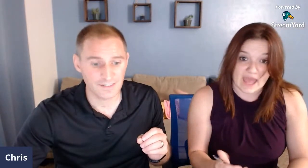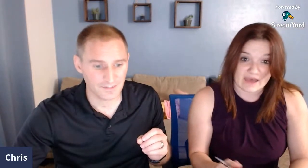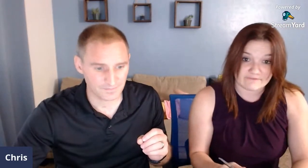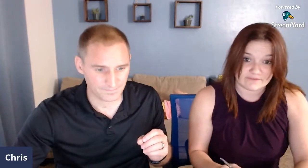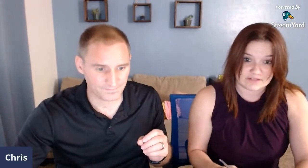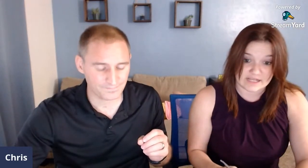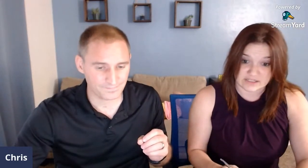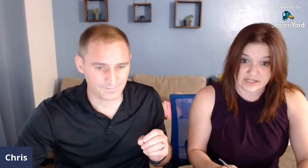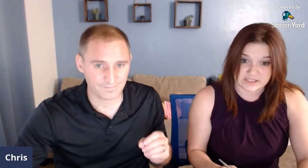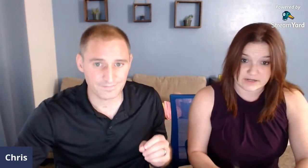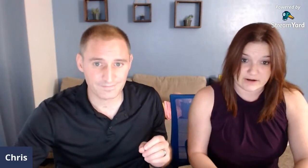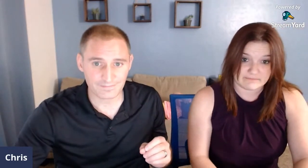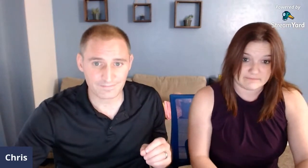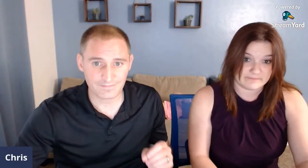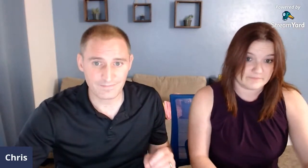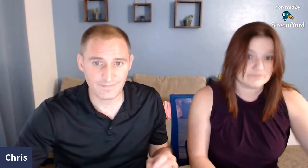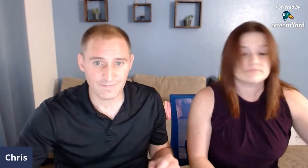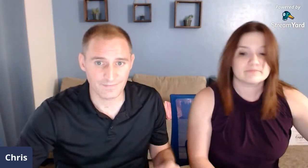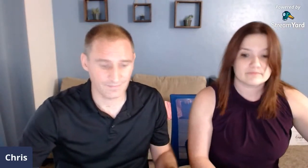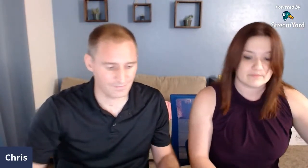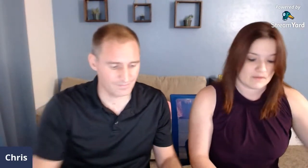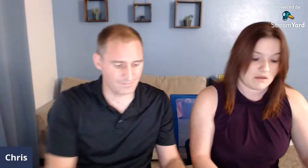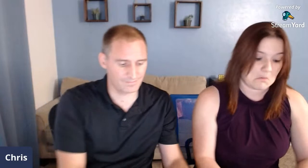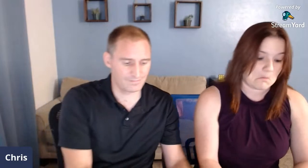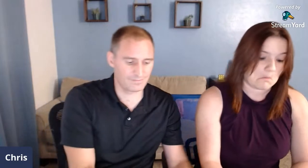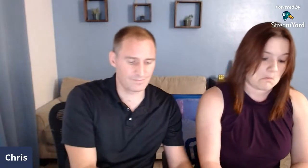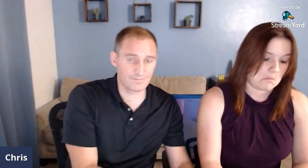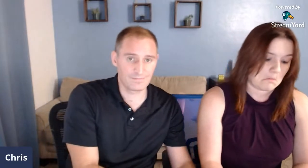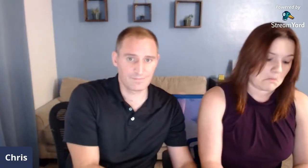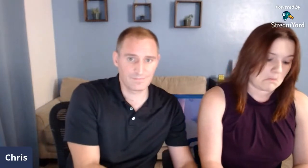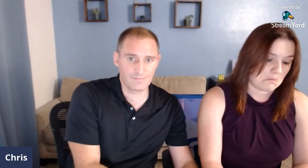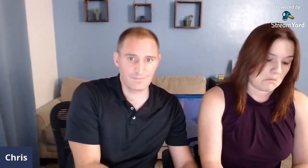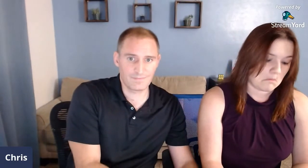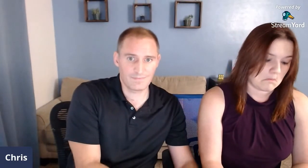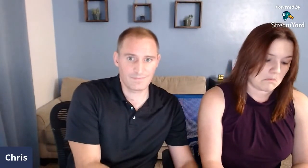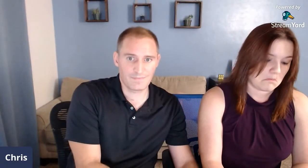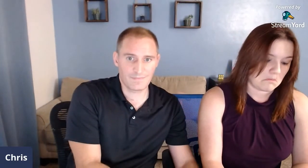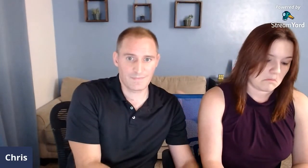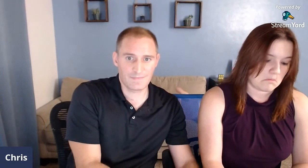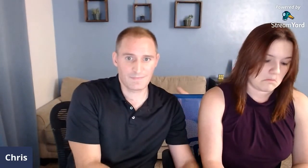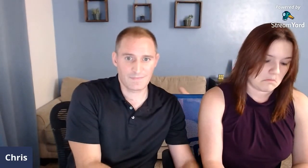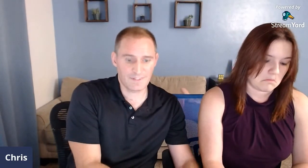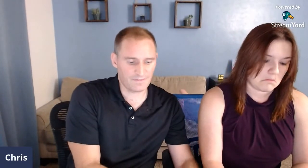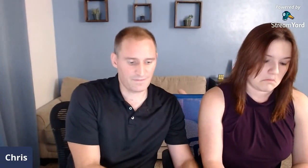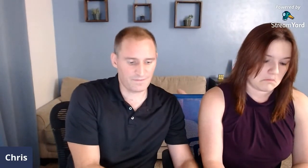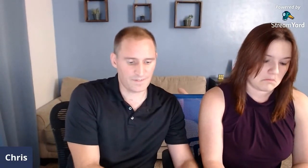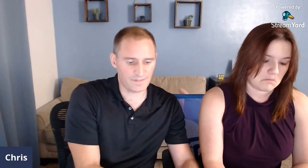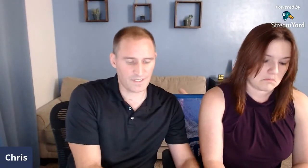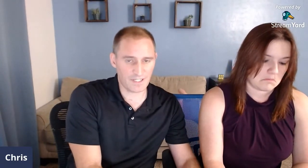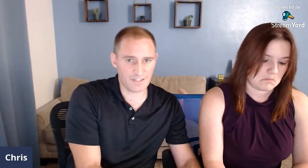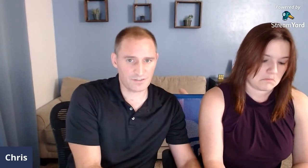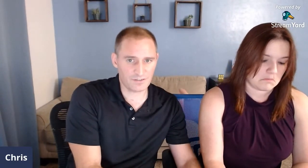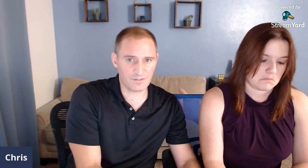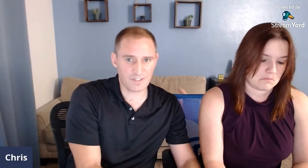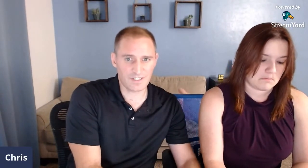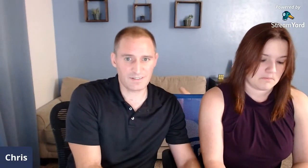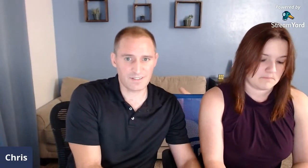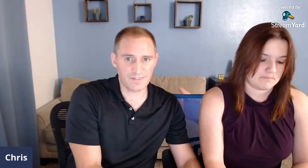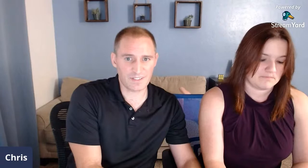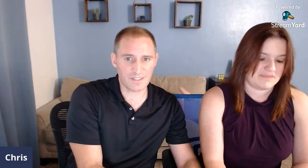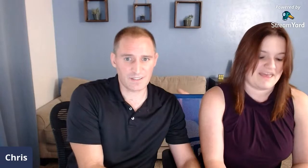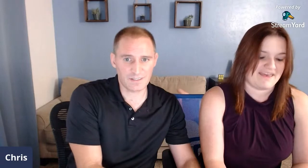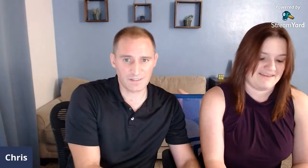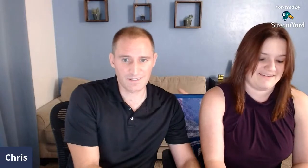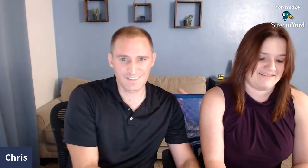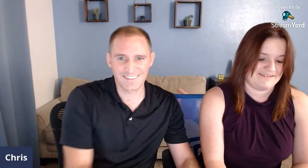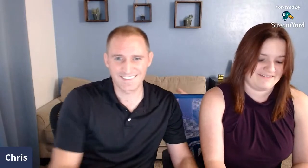Creativity. At 50, it's on Instagram? On Instagram, she's at 58 Creativity. She also makes, like, I don't know how you guys pronounce it. You say GIFs or